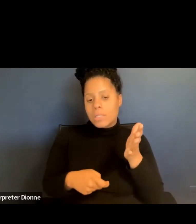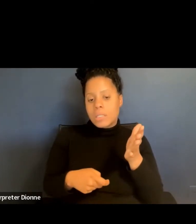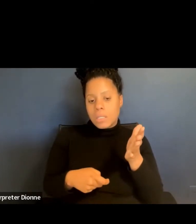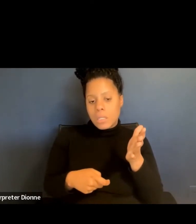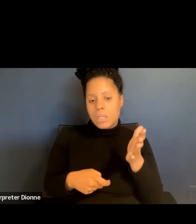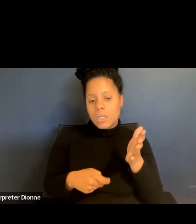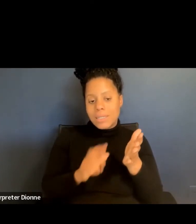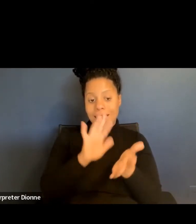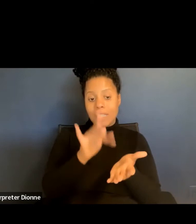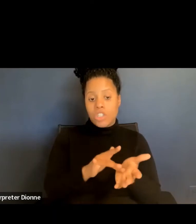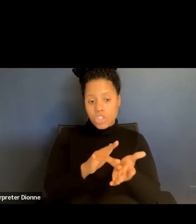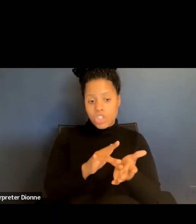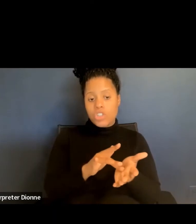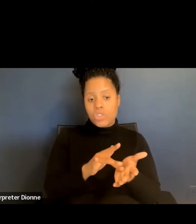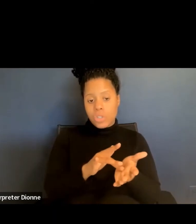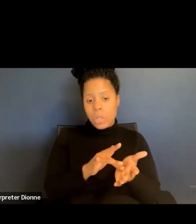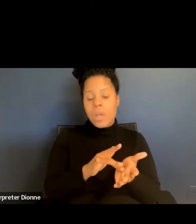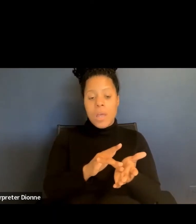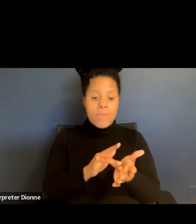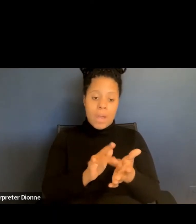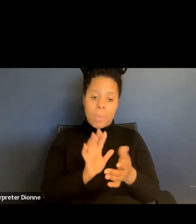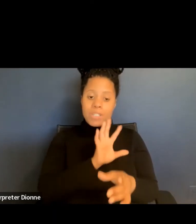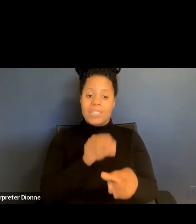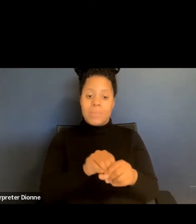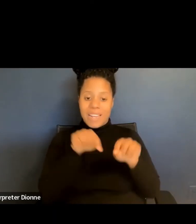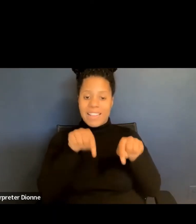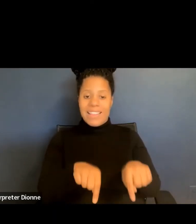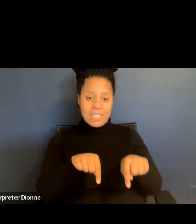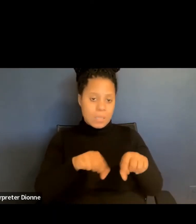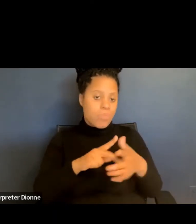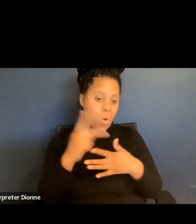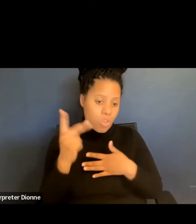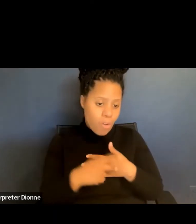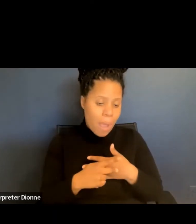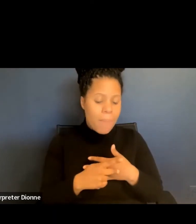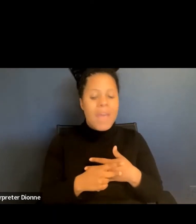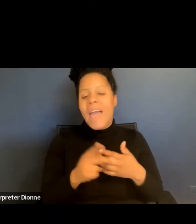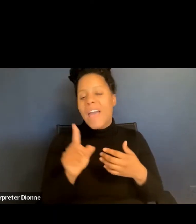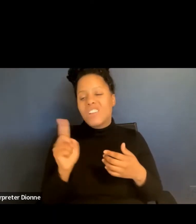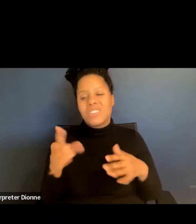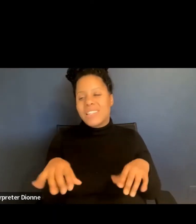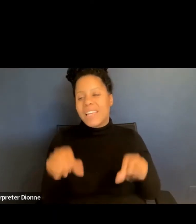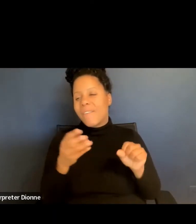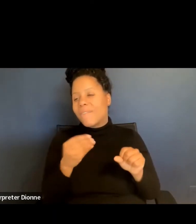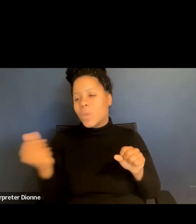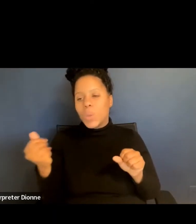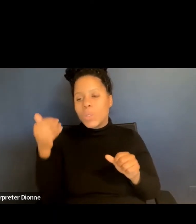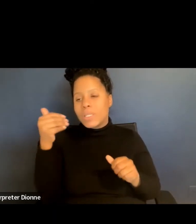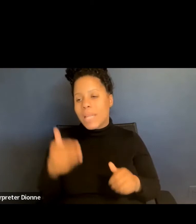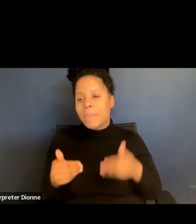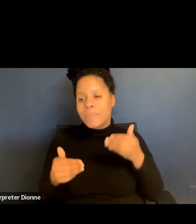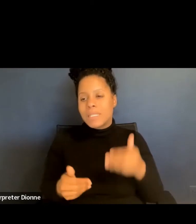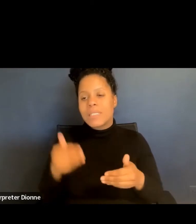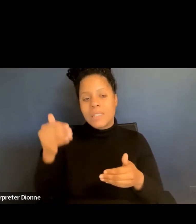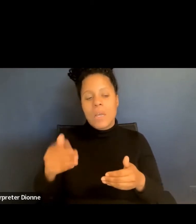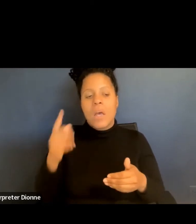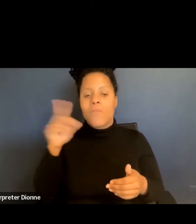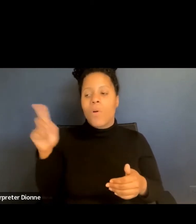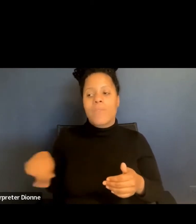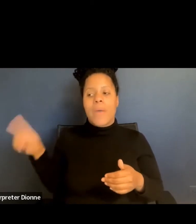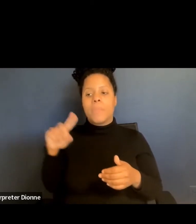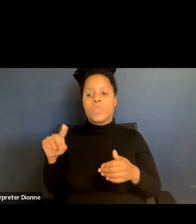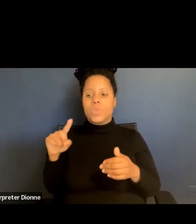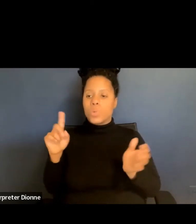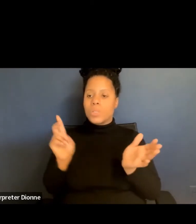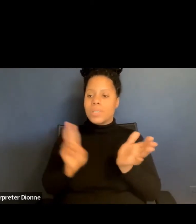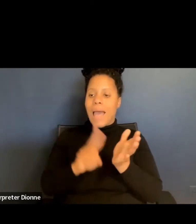And it just takes a few steps for a health center to take the steps to get onboarded into our online ordering system if they want